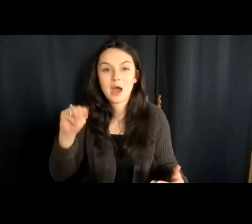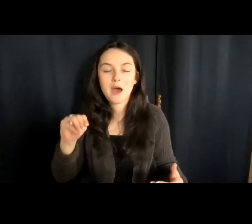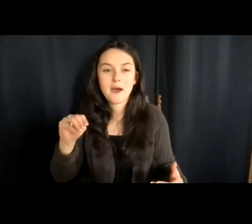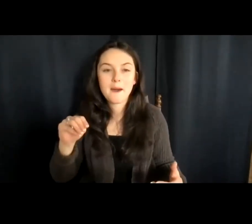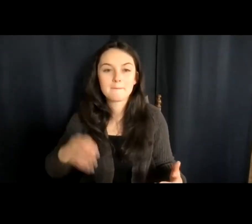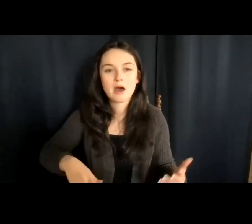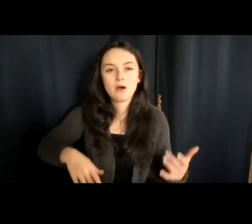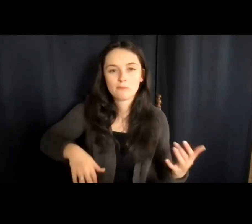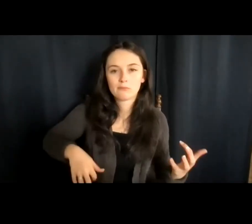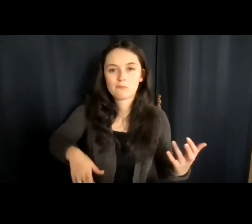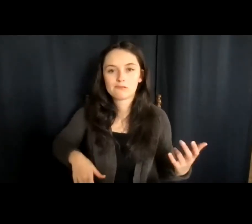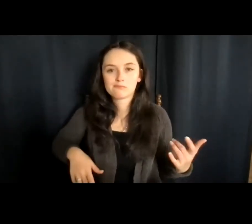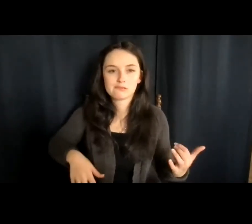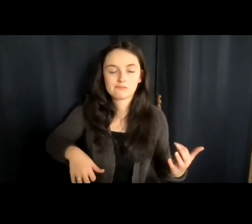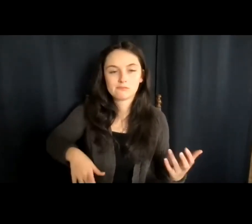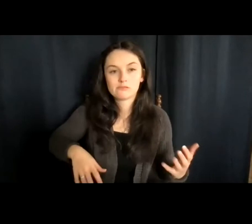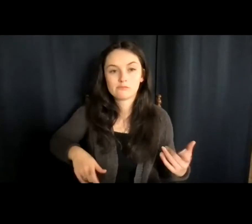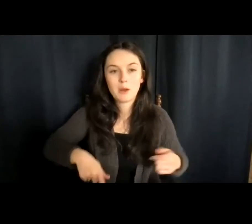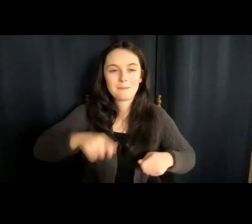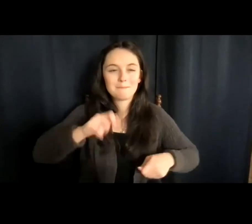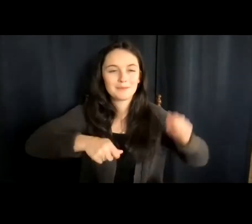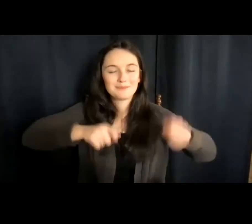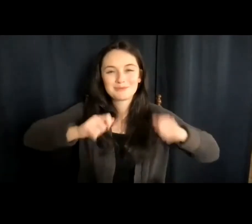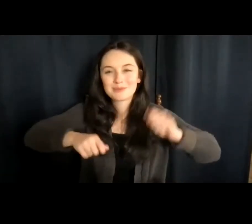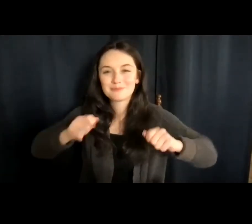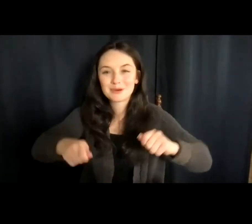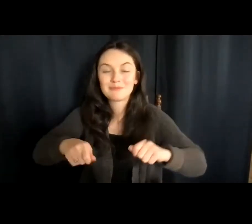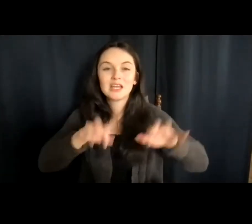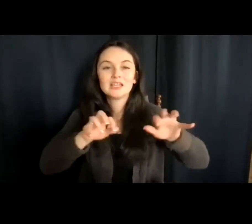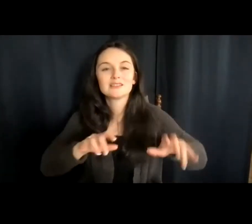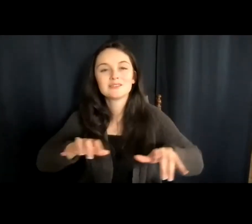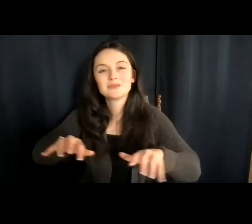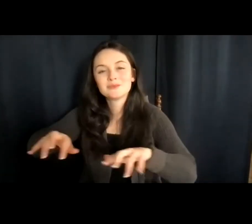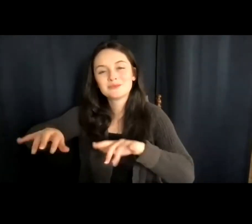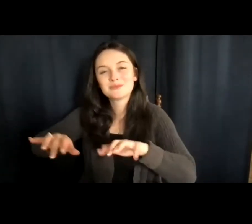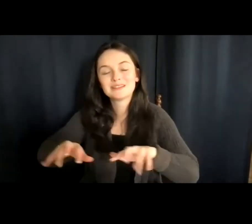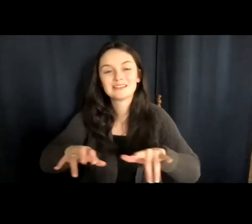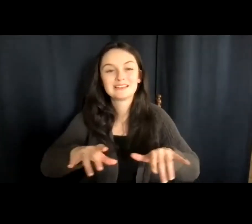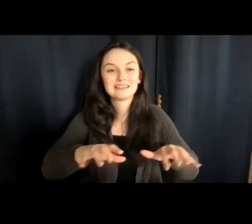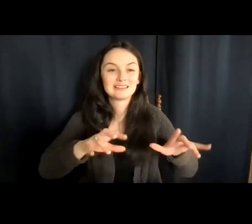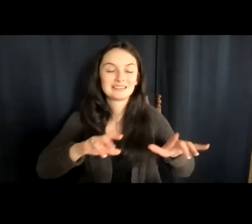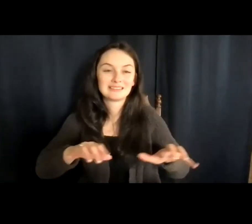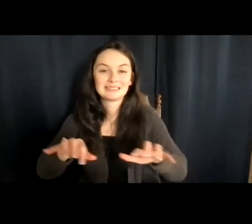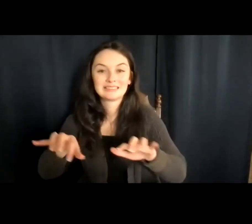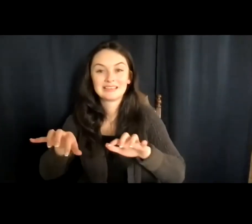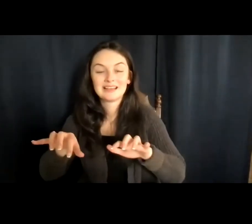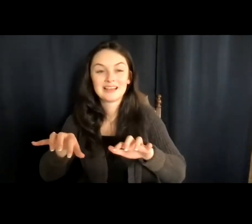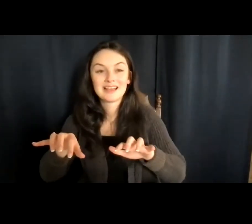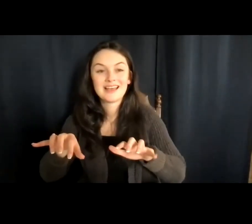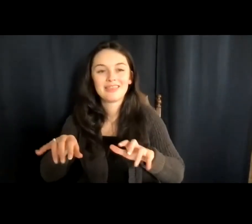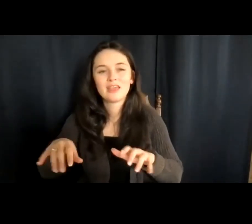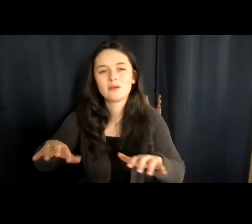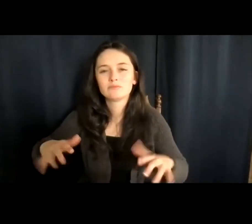of a drum, the ping pang of piano, the tremble of a sweet horn.